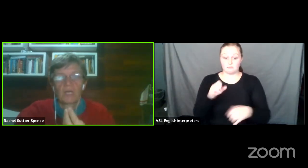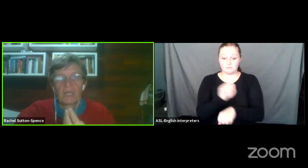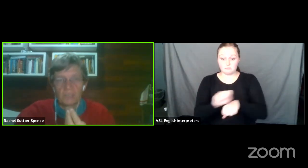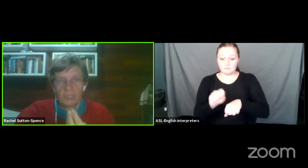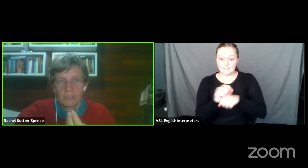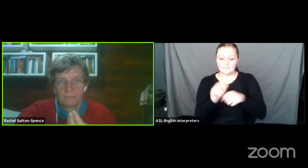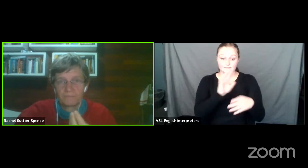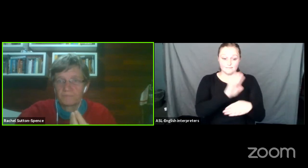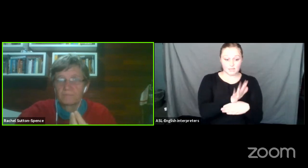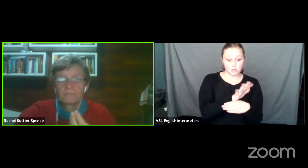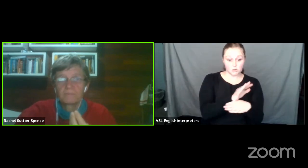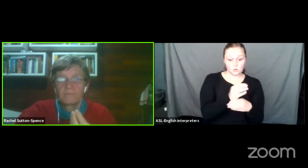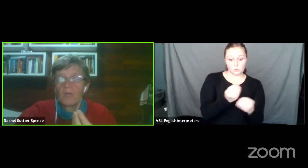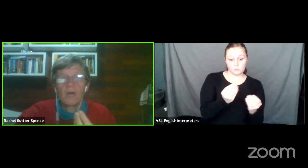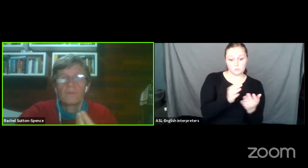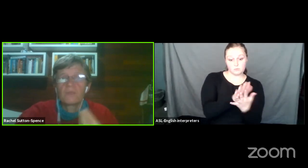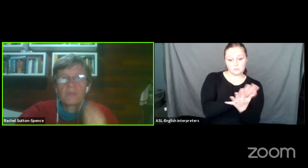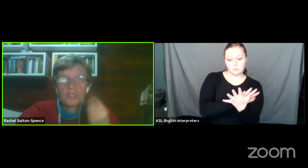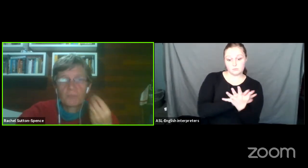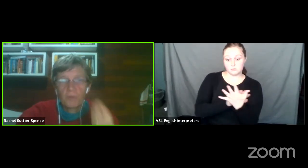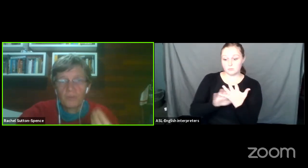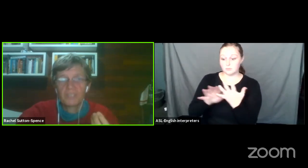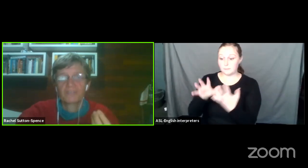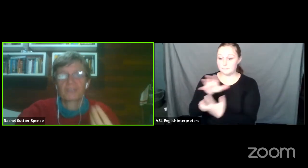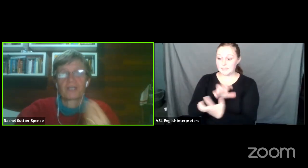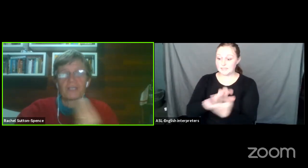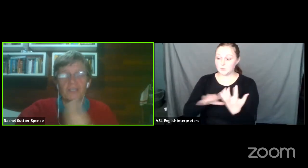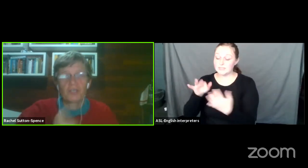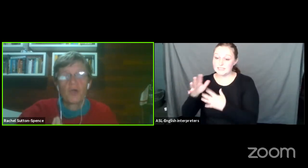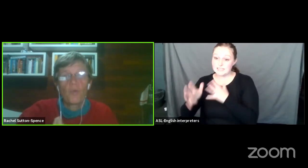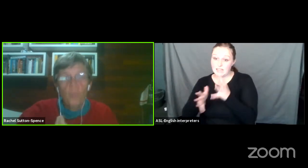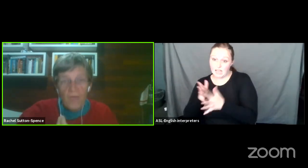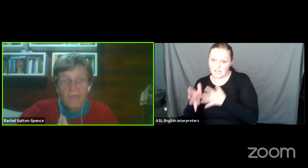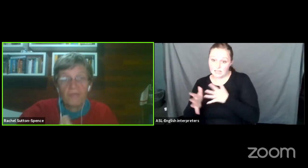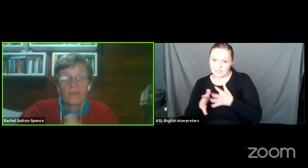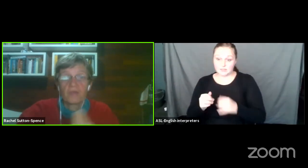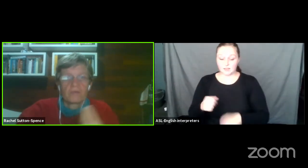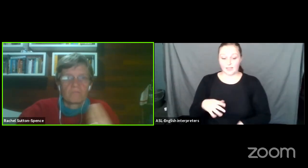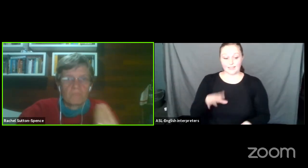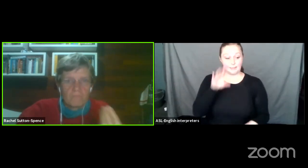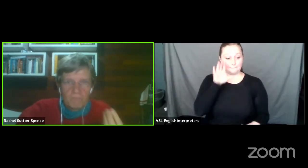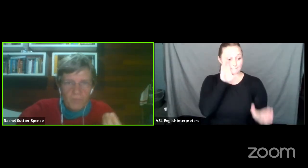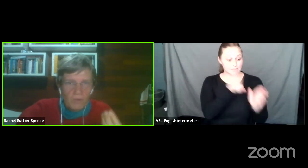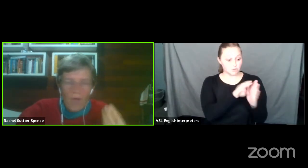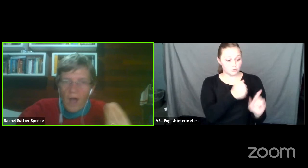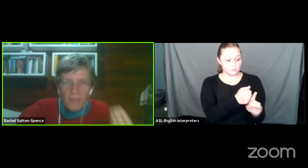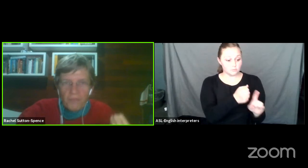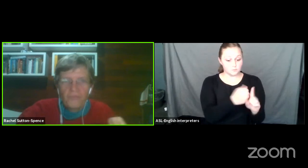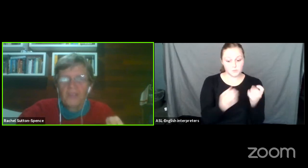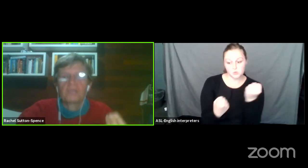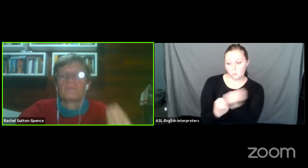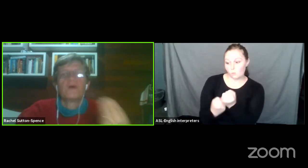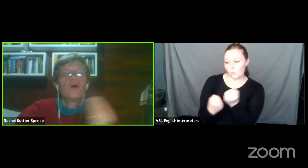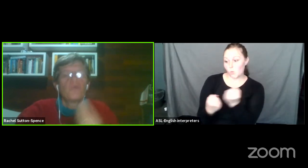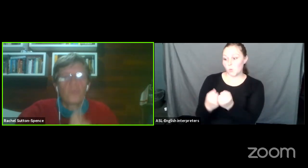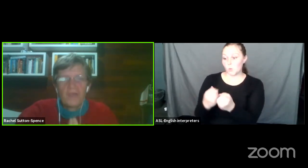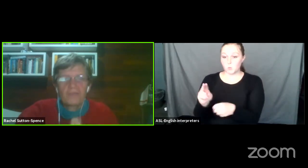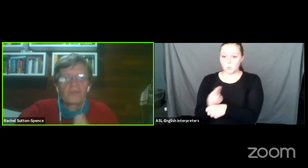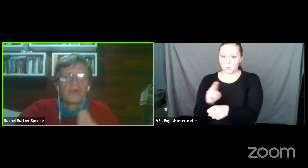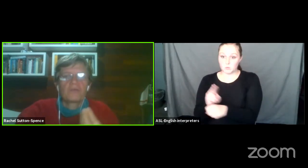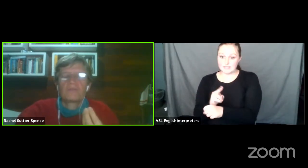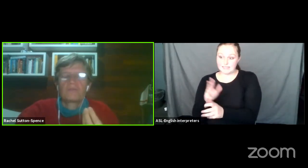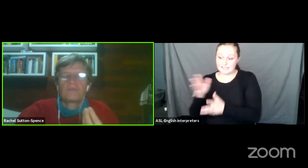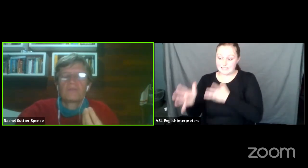with signs. They're supporting the signs with other film,